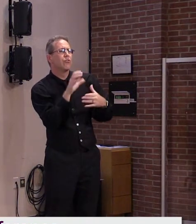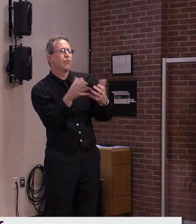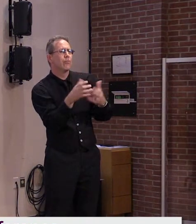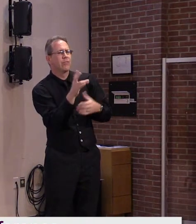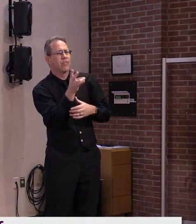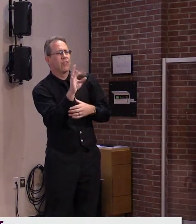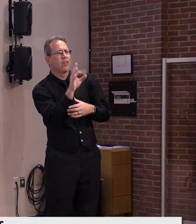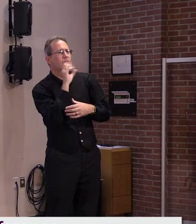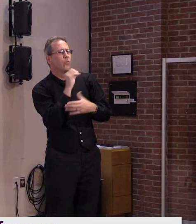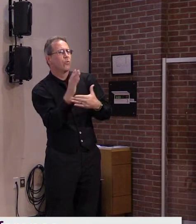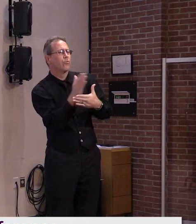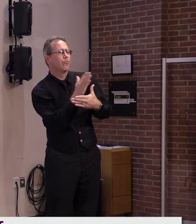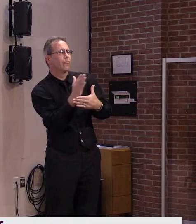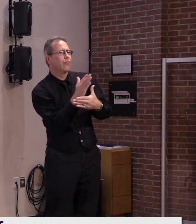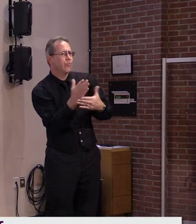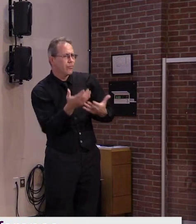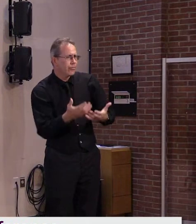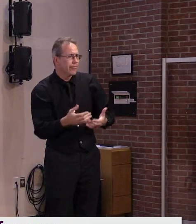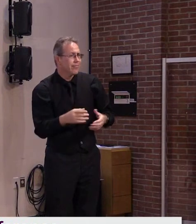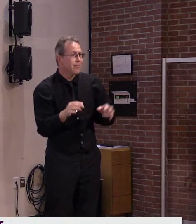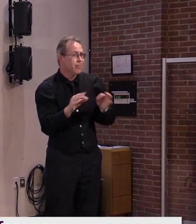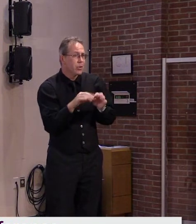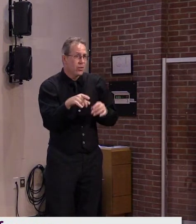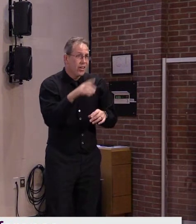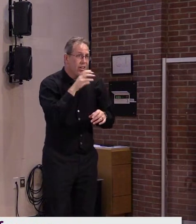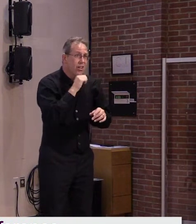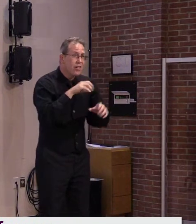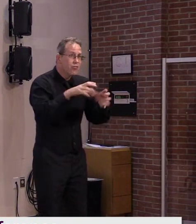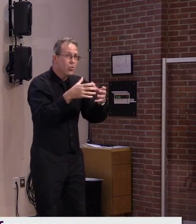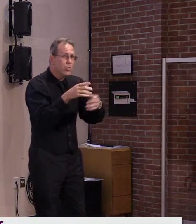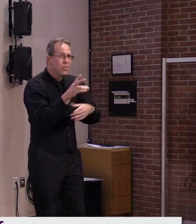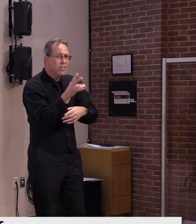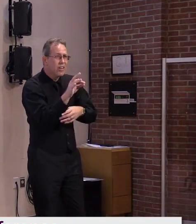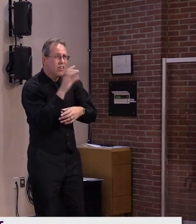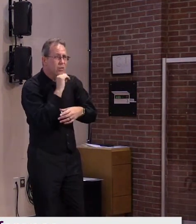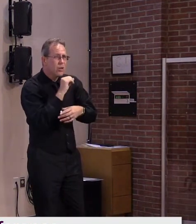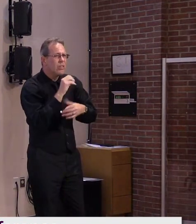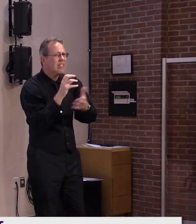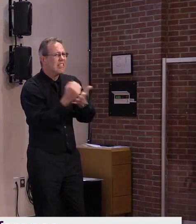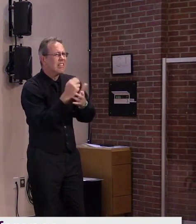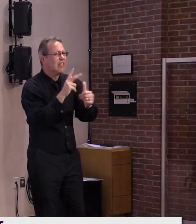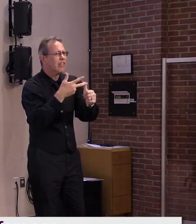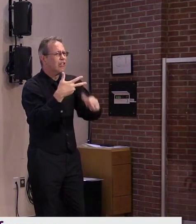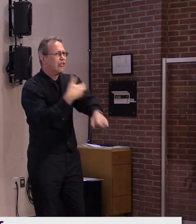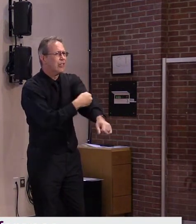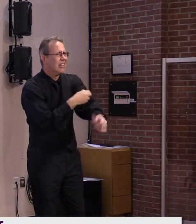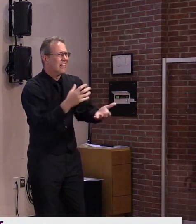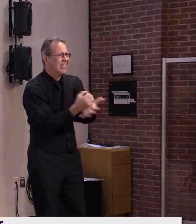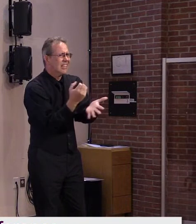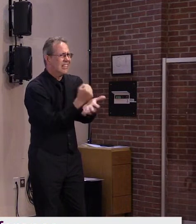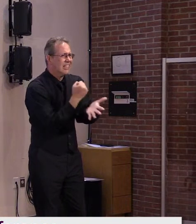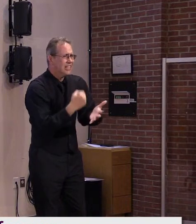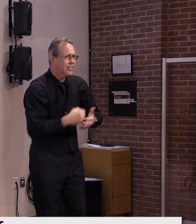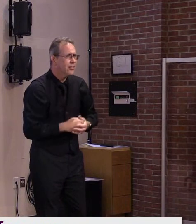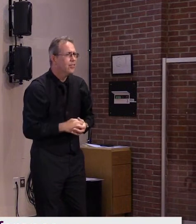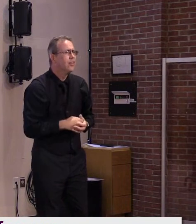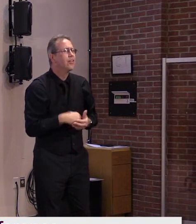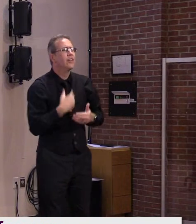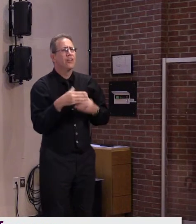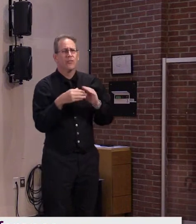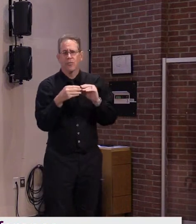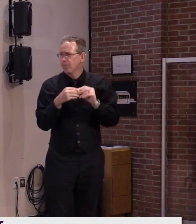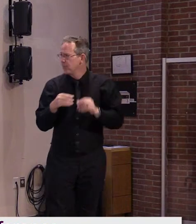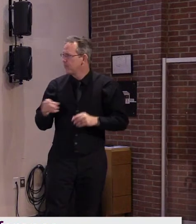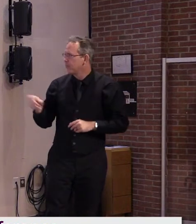get that added level of protection. Looking across the region of Vermont, you can see that parts of the state that